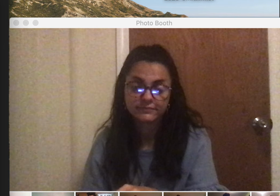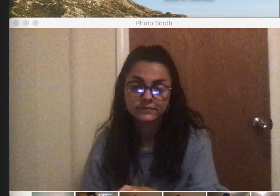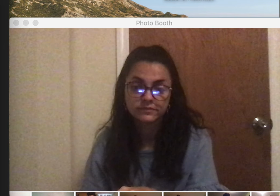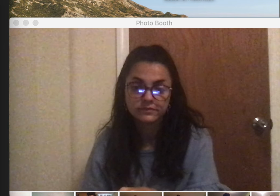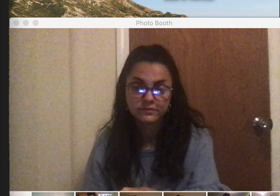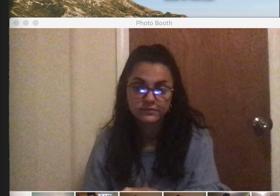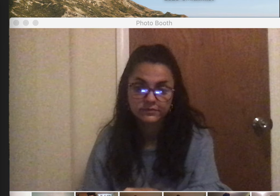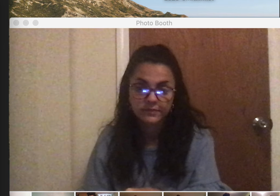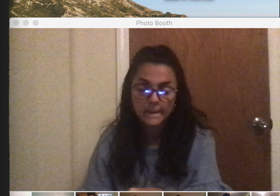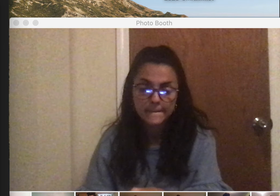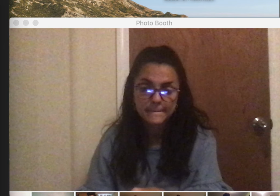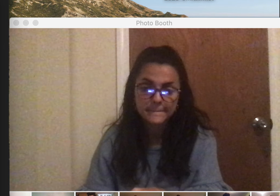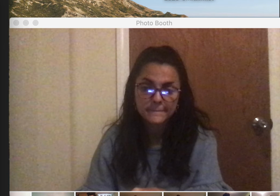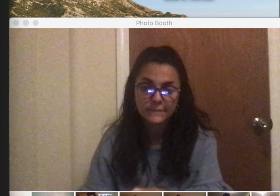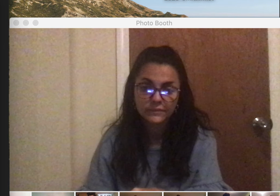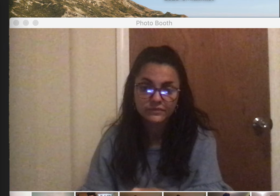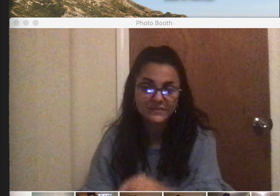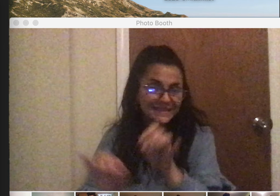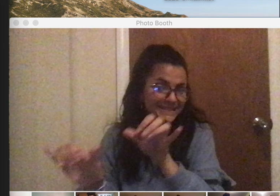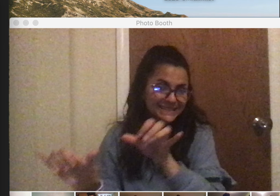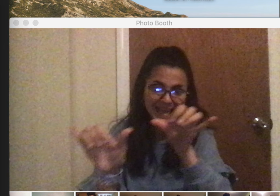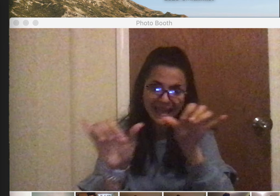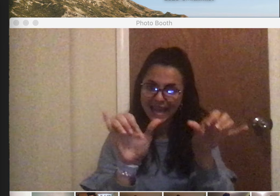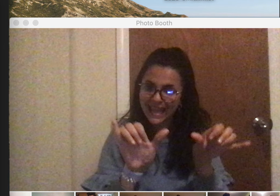All right, same thing for the next one.